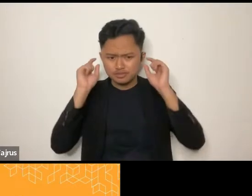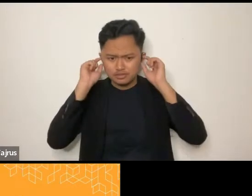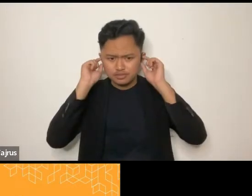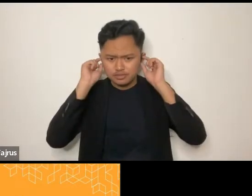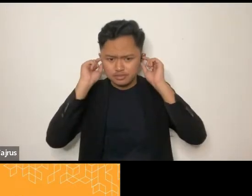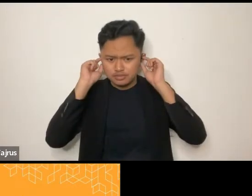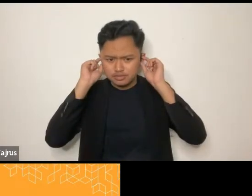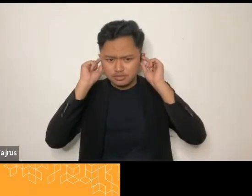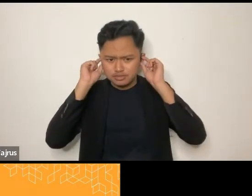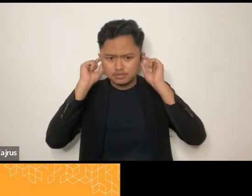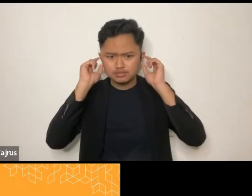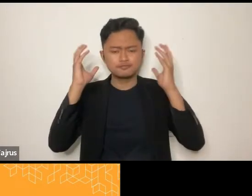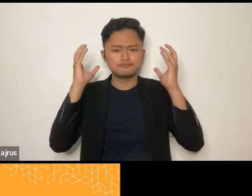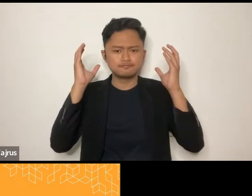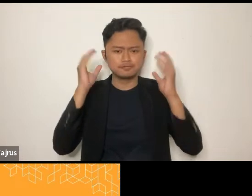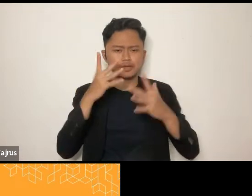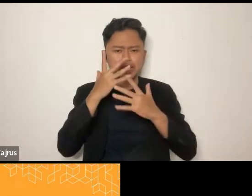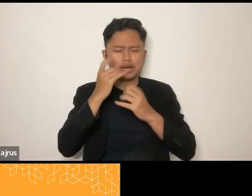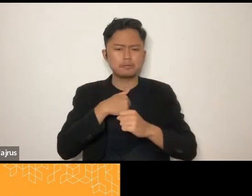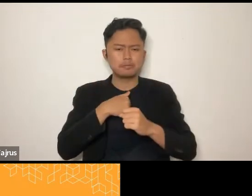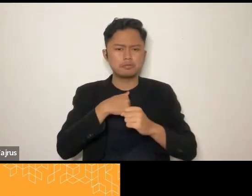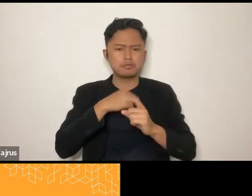can get the point.